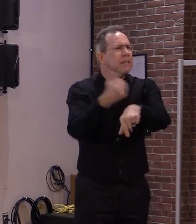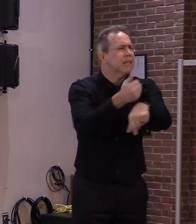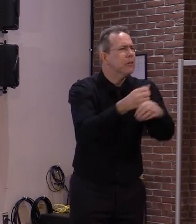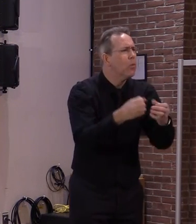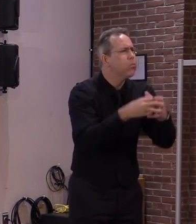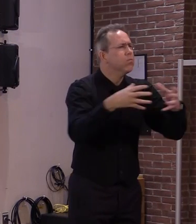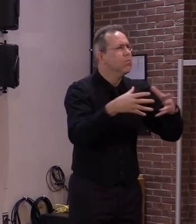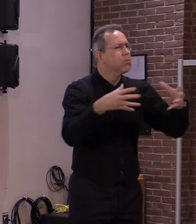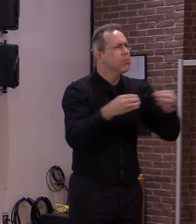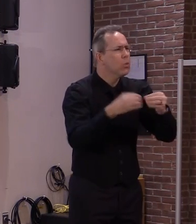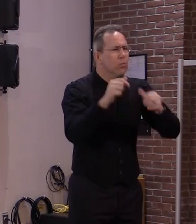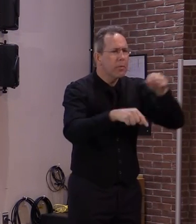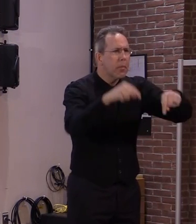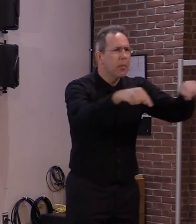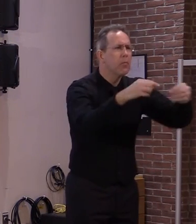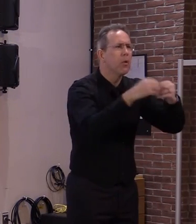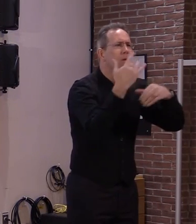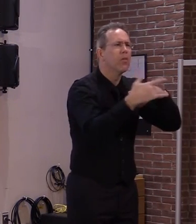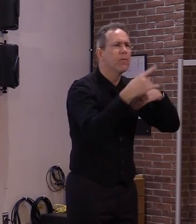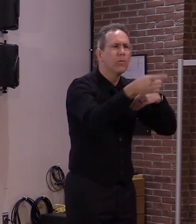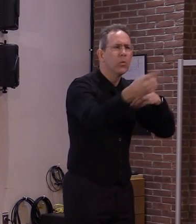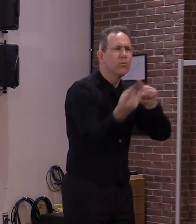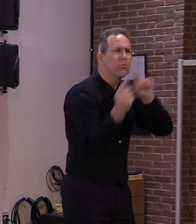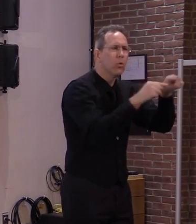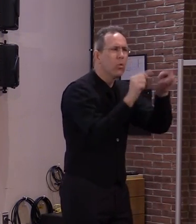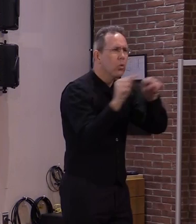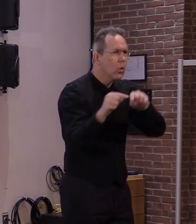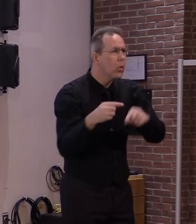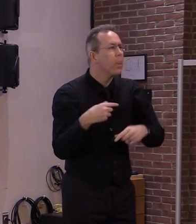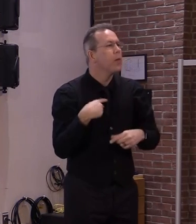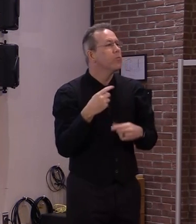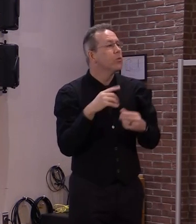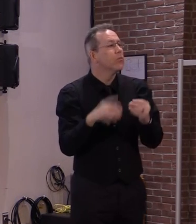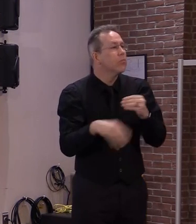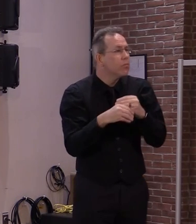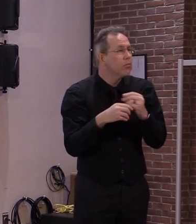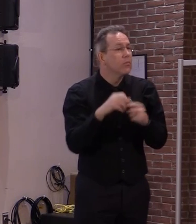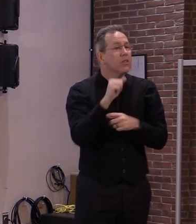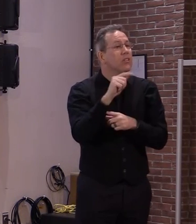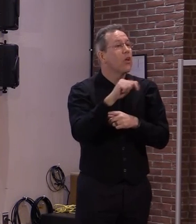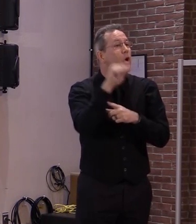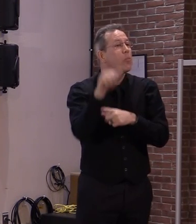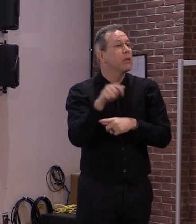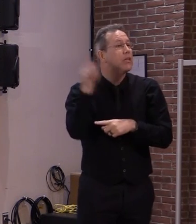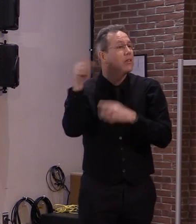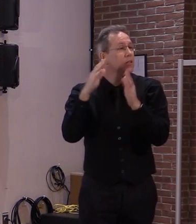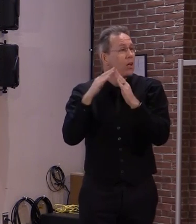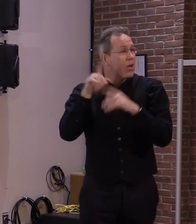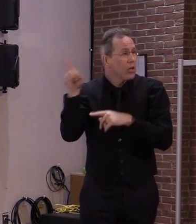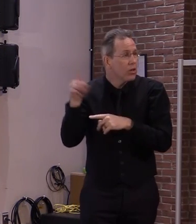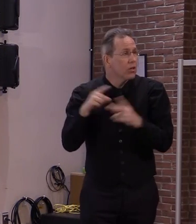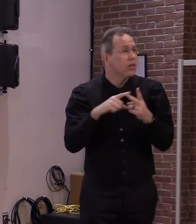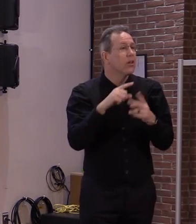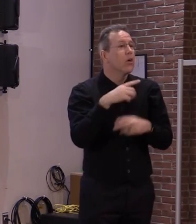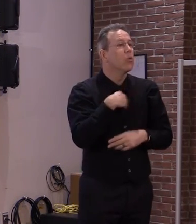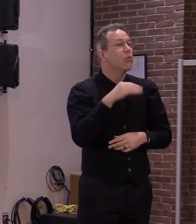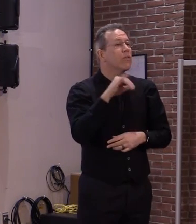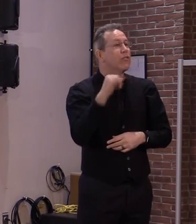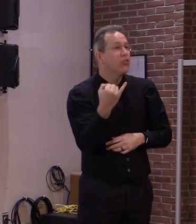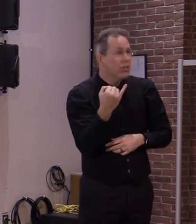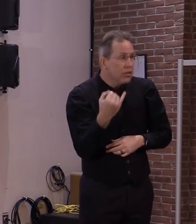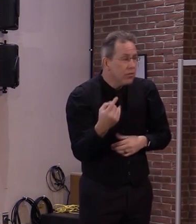vaccine appointments in St. Albans, Essex Junction, St. Johnsbury, Winooski, Hardwick, Randolph, Rutland, and Bellis